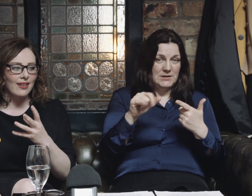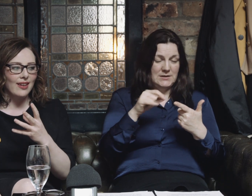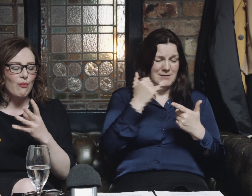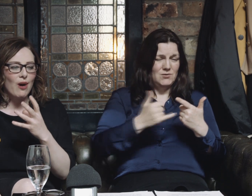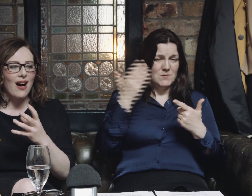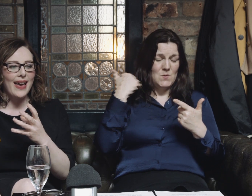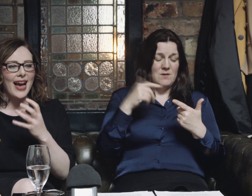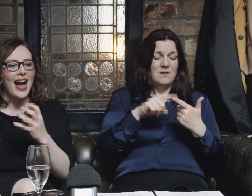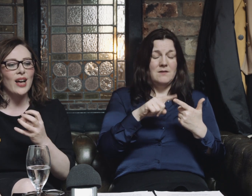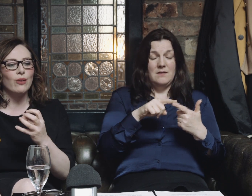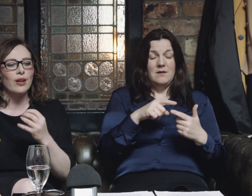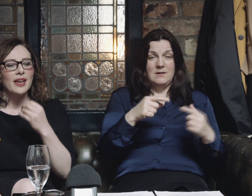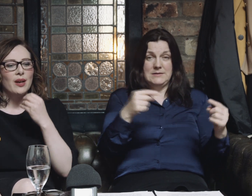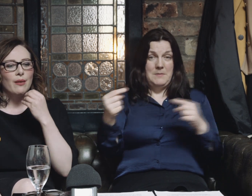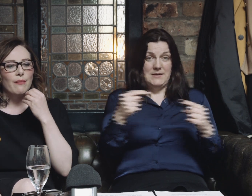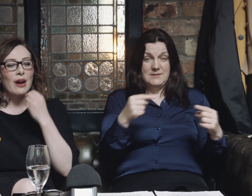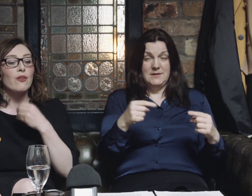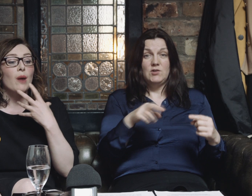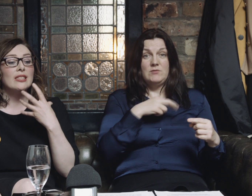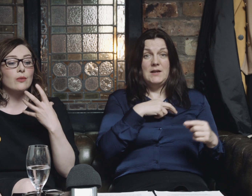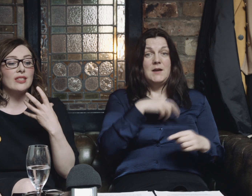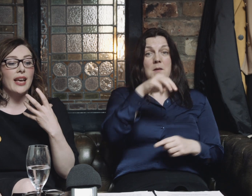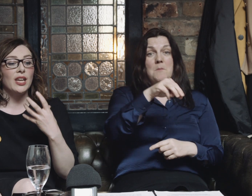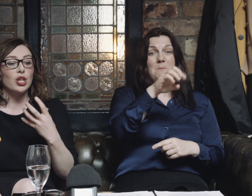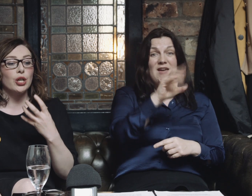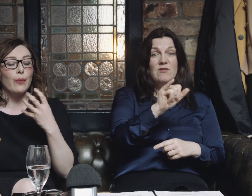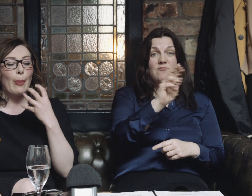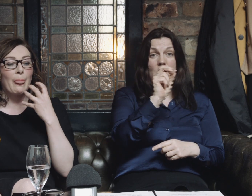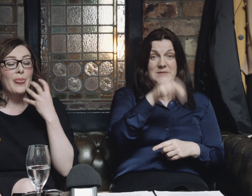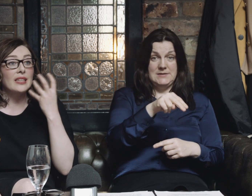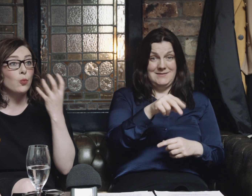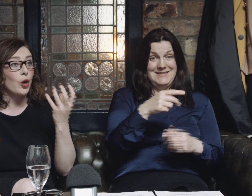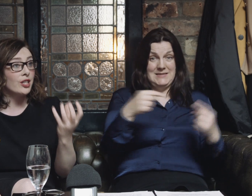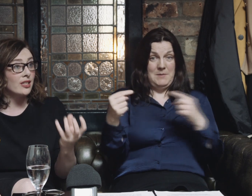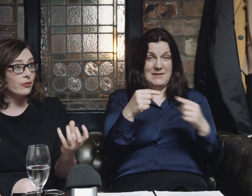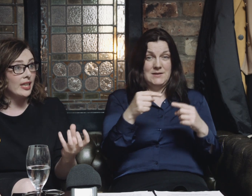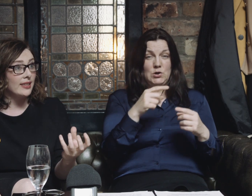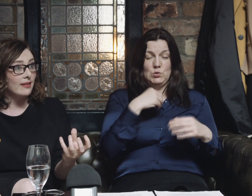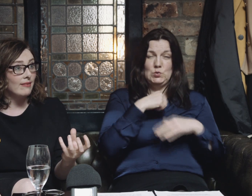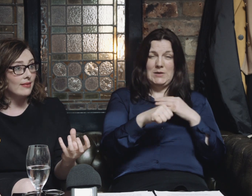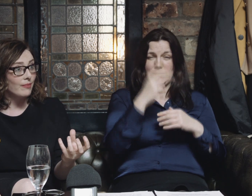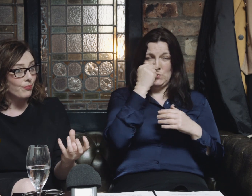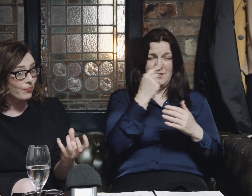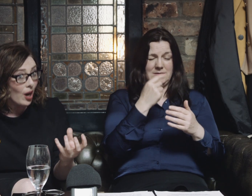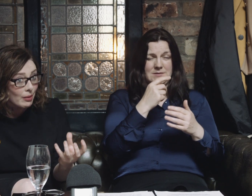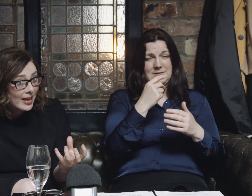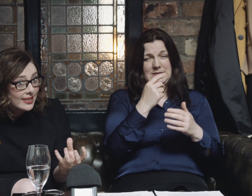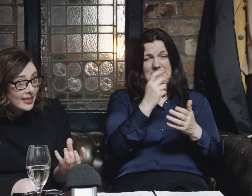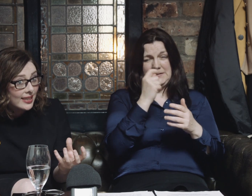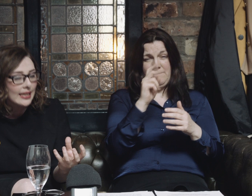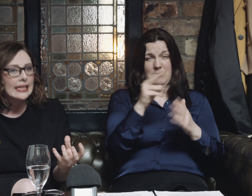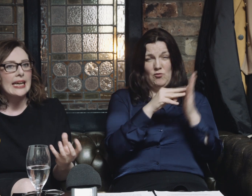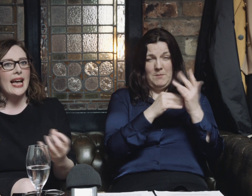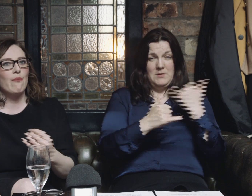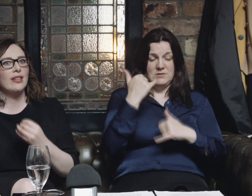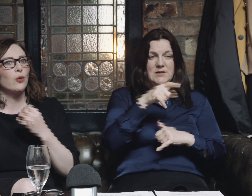struck by how Mary Robinson was saying, look, this wording is really